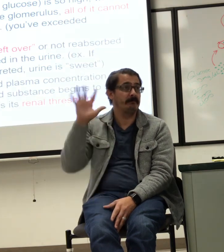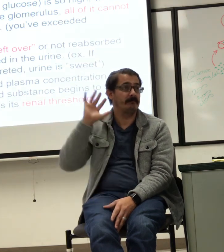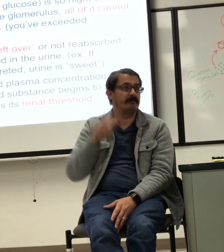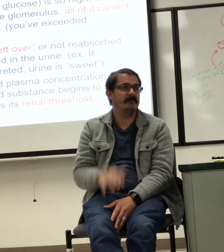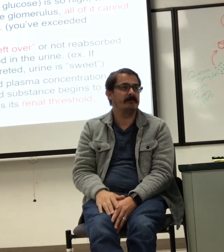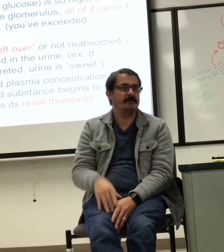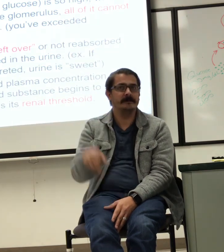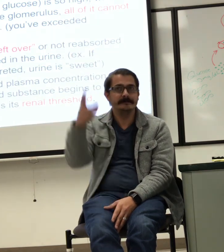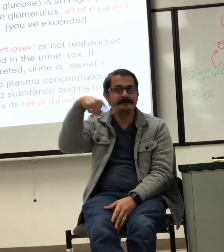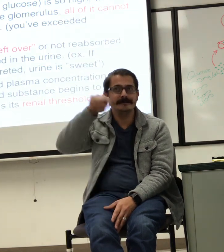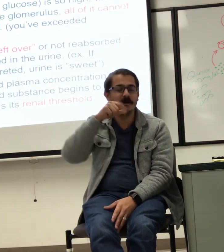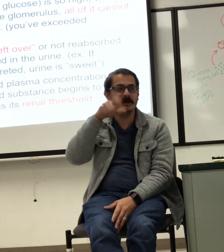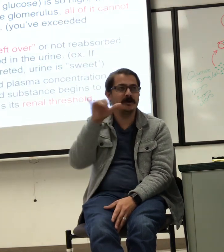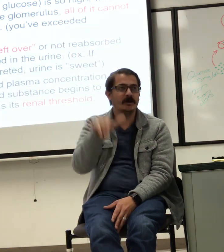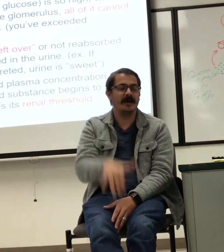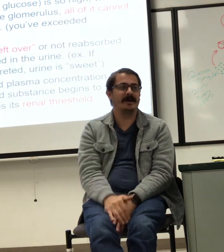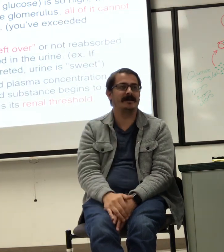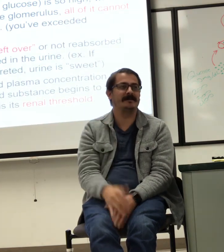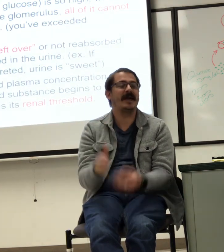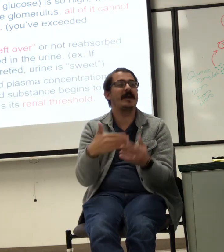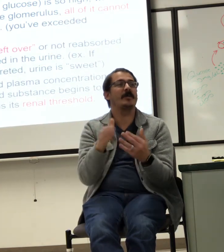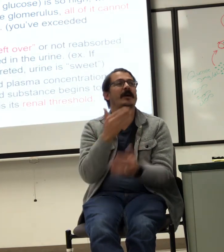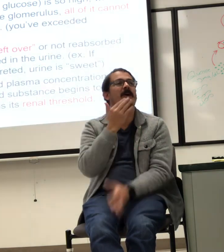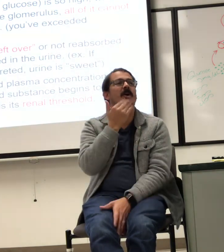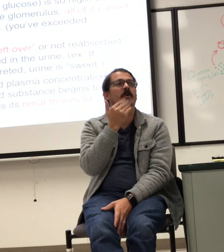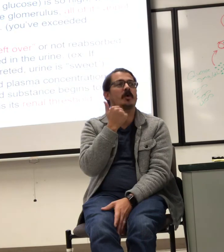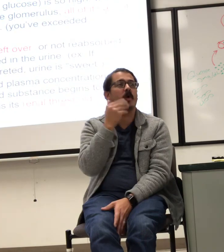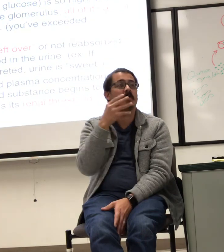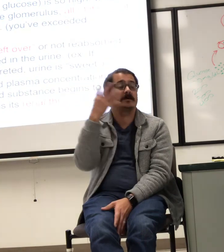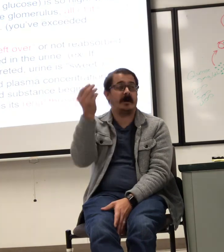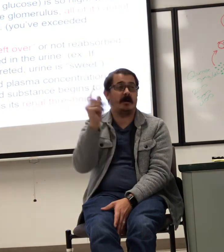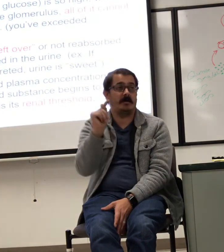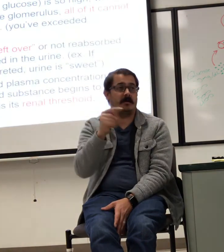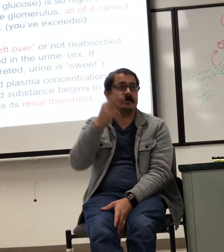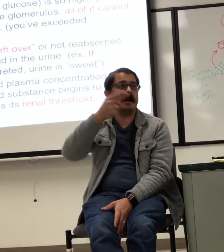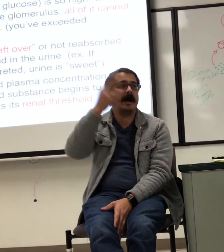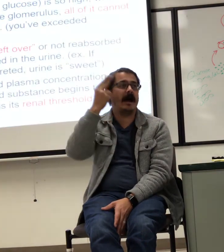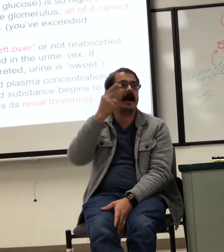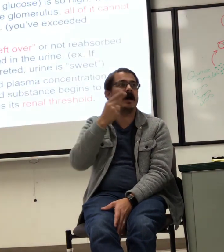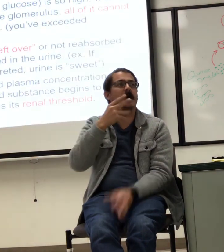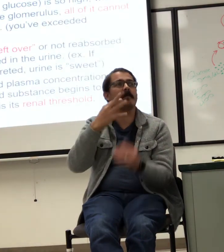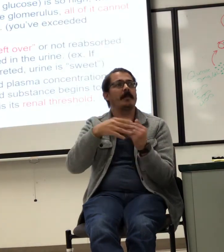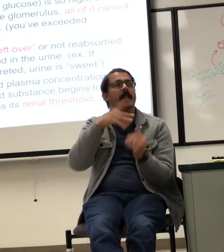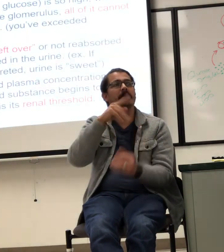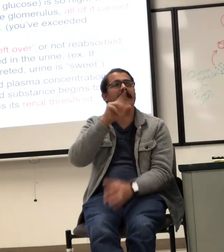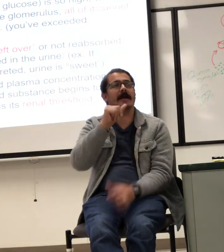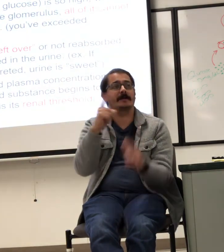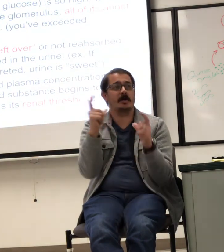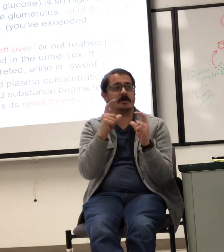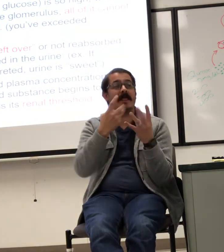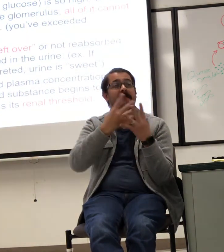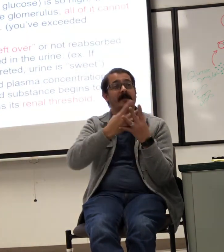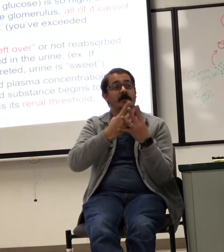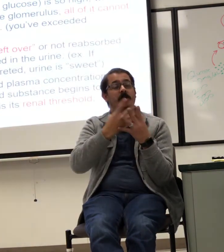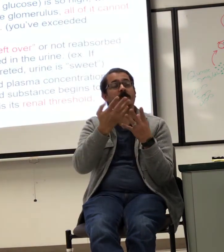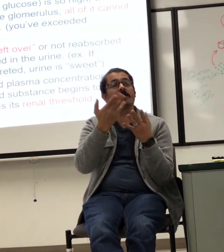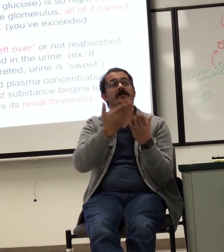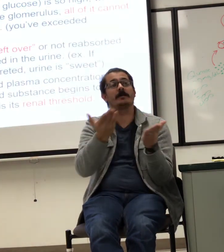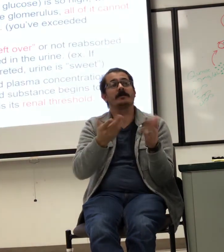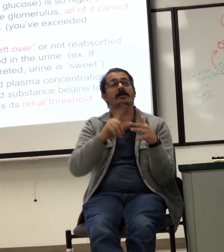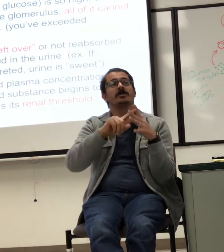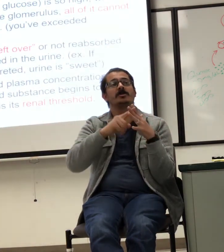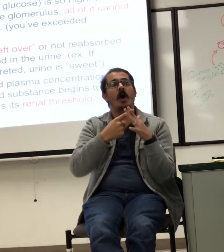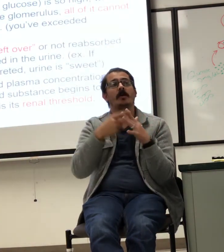So we don't have to do that. Anyways, glucose is excreted at the high blood plasma concentration at which the filtered substance begins